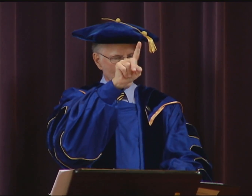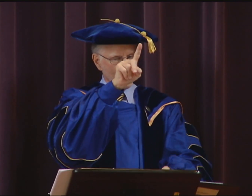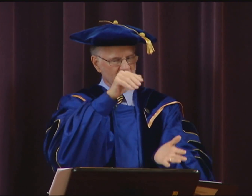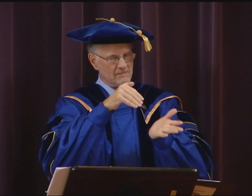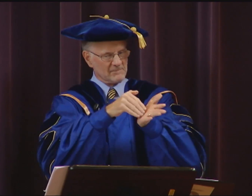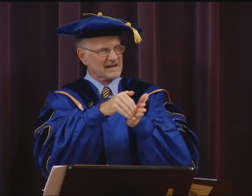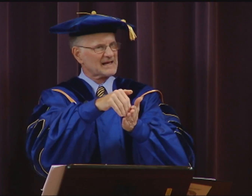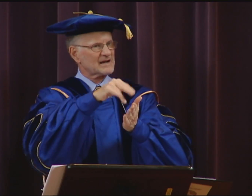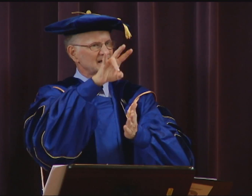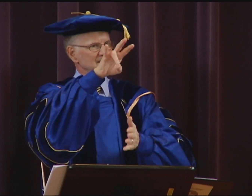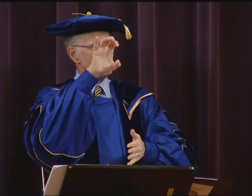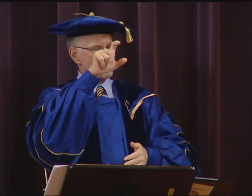1962,